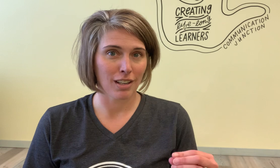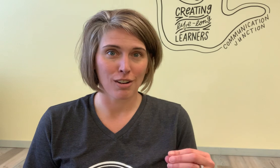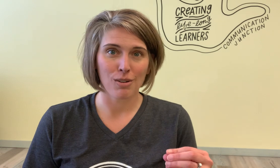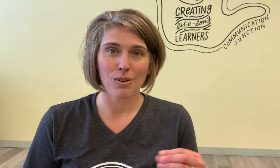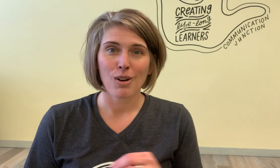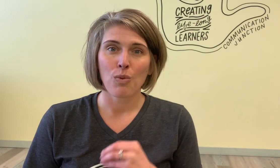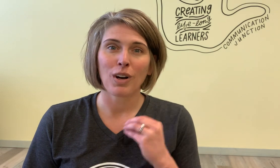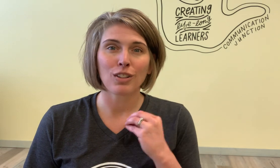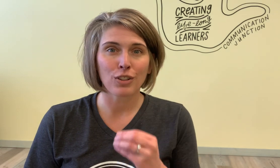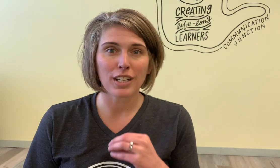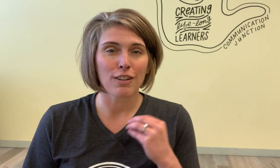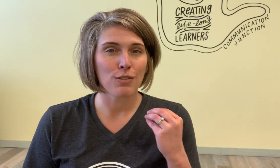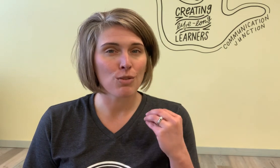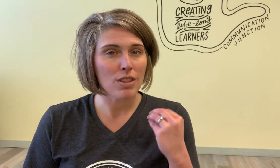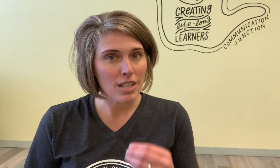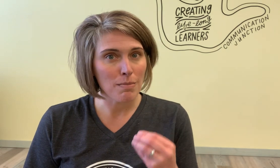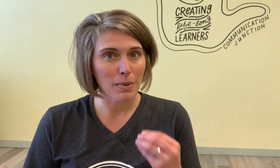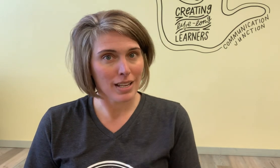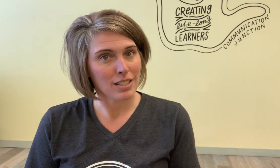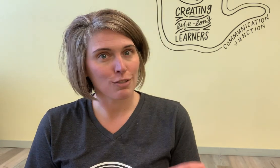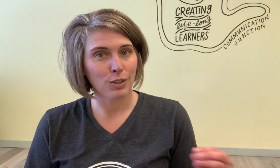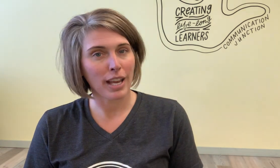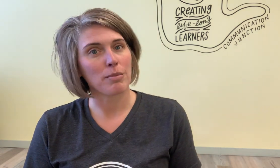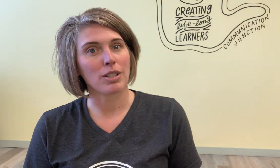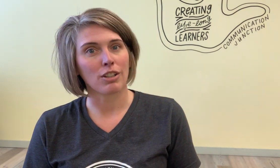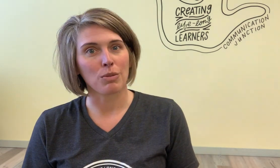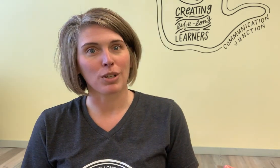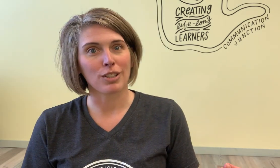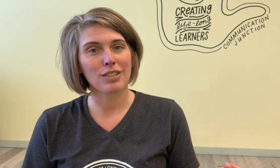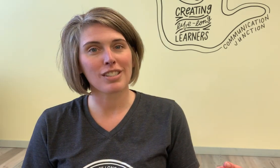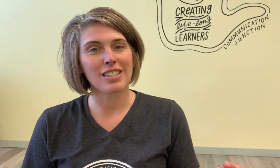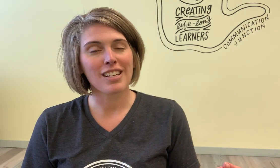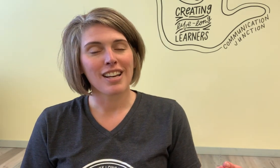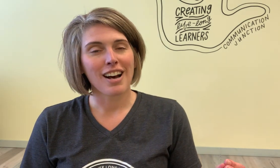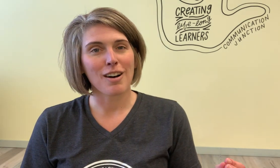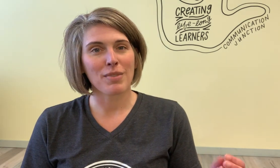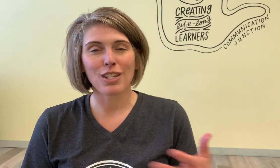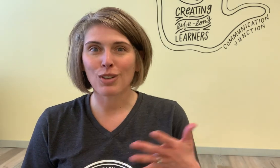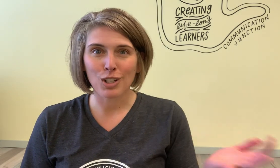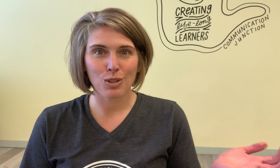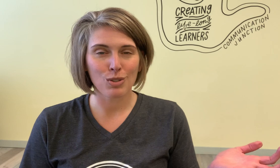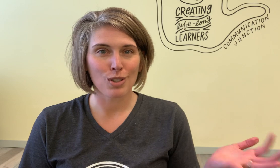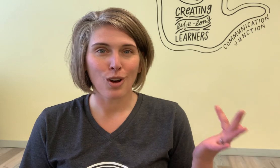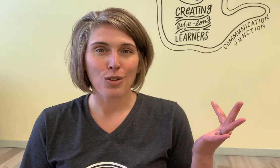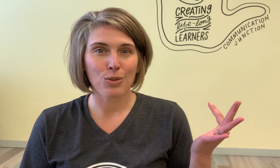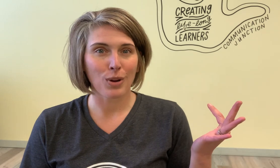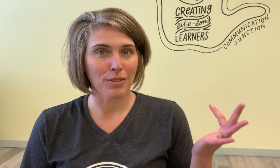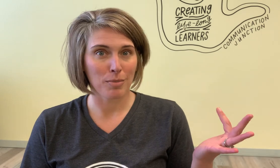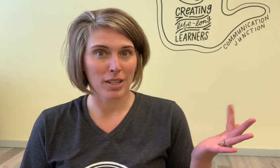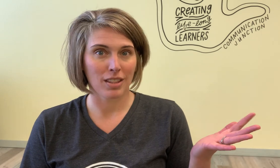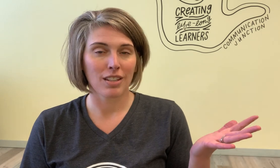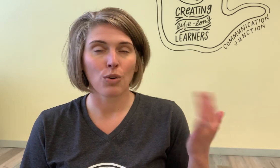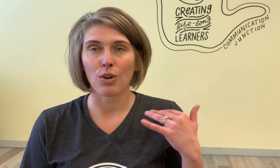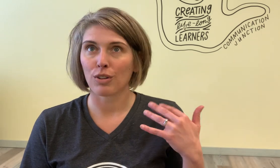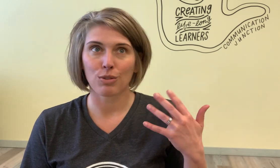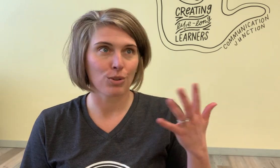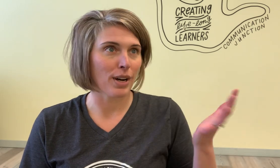kiddo while learning a few theme-based vocabulary words that you can use throughout the month or throughout